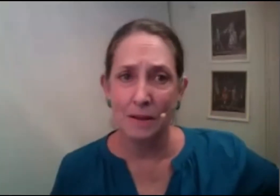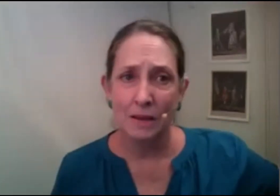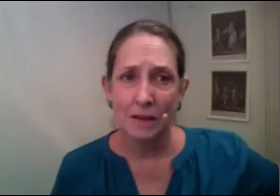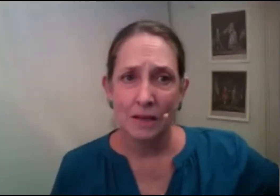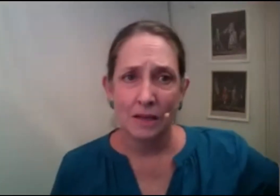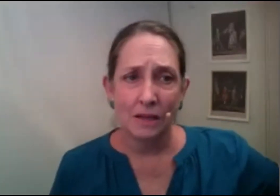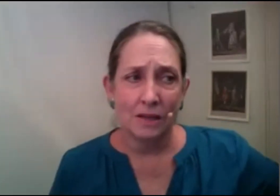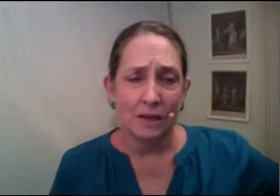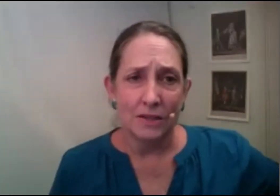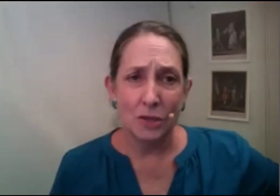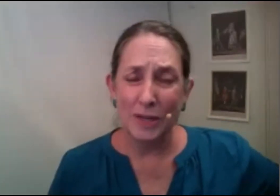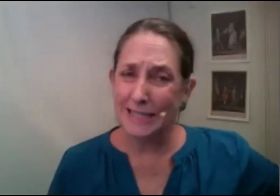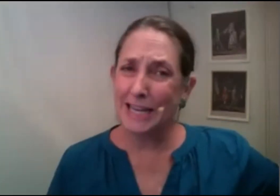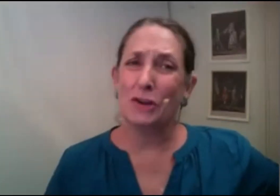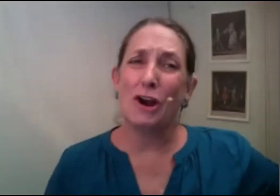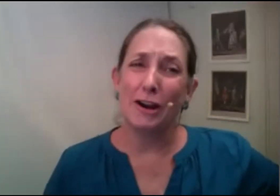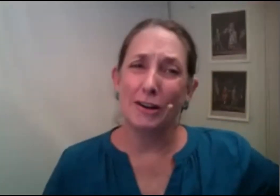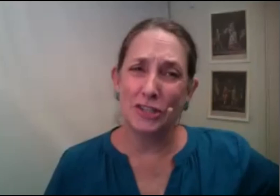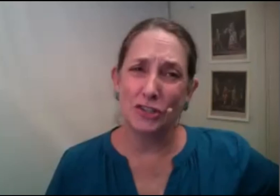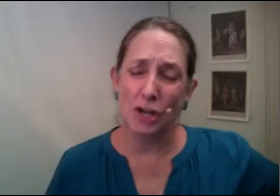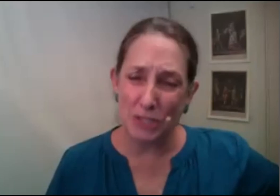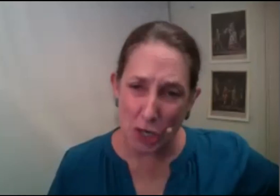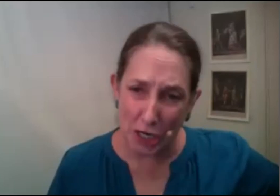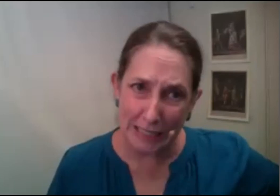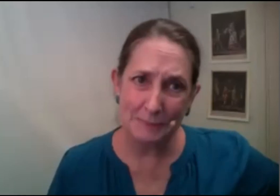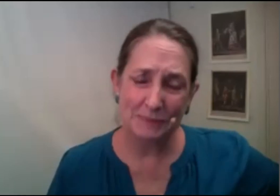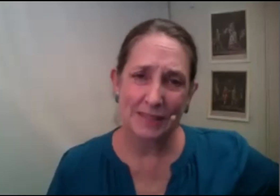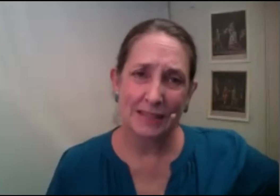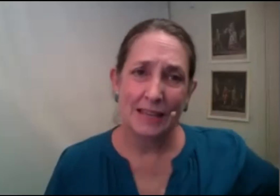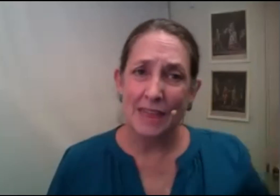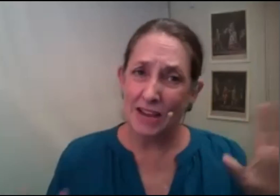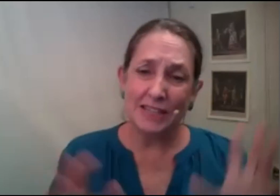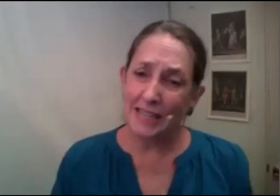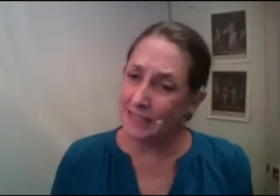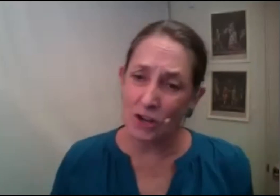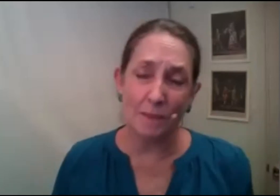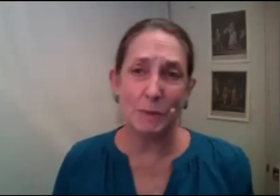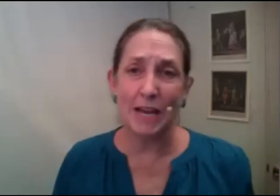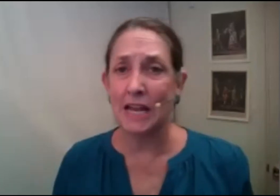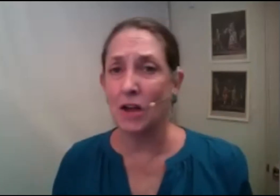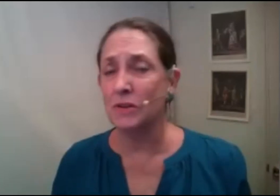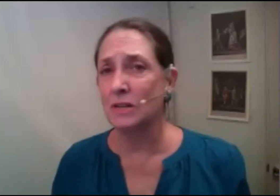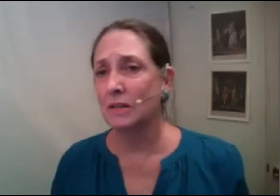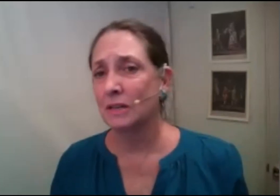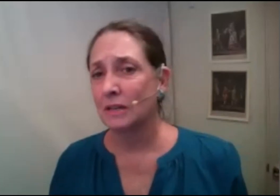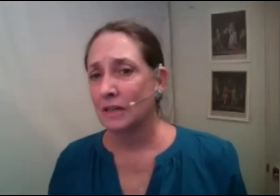up. So once they get their hearts jump-started and they got the kids calmed back